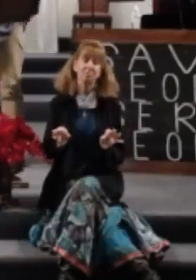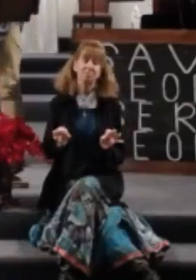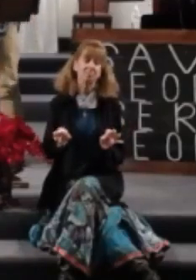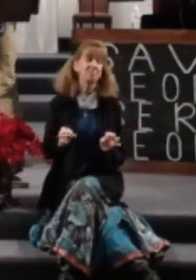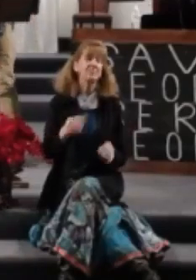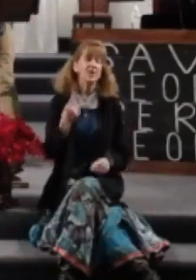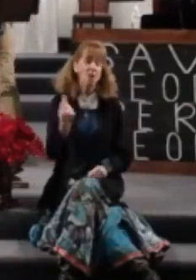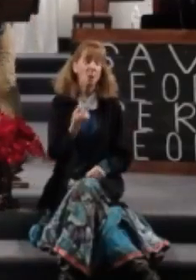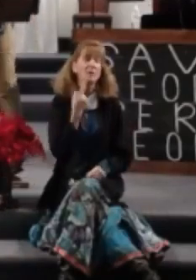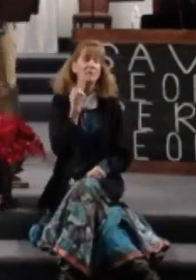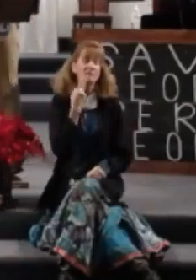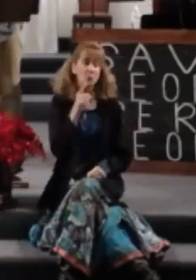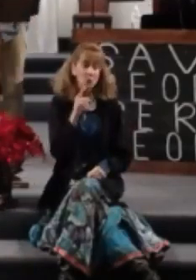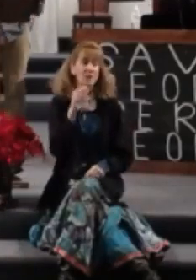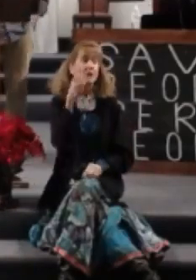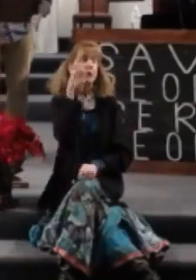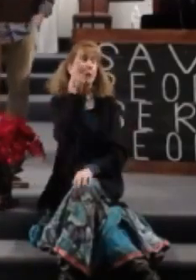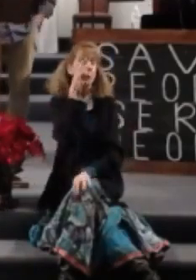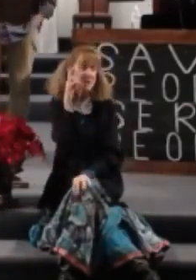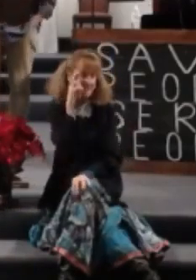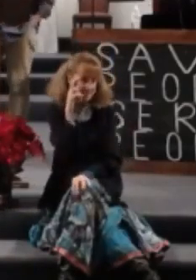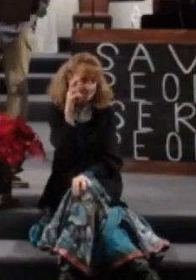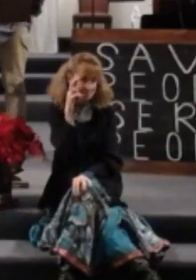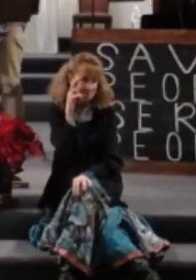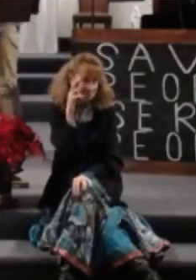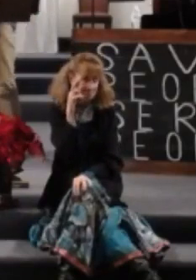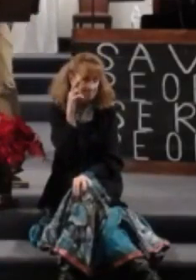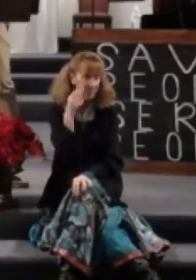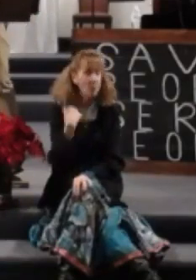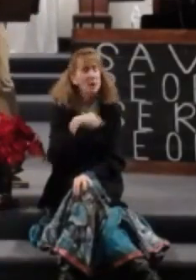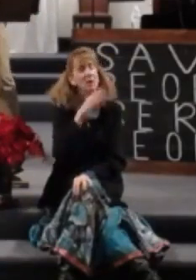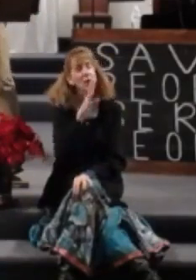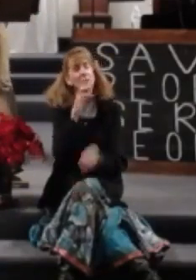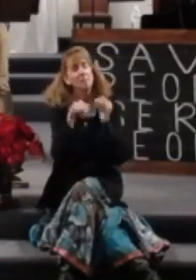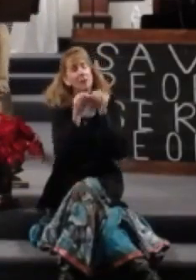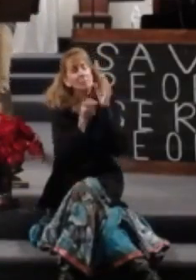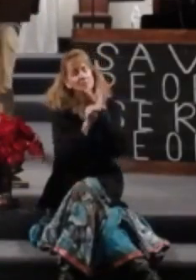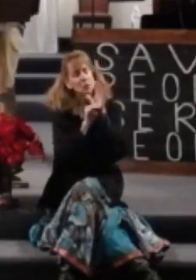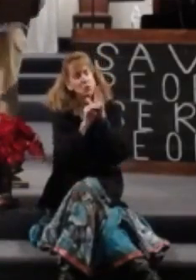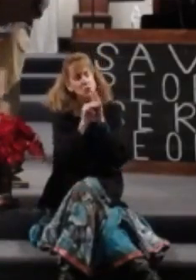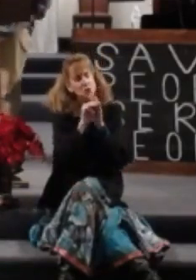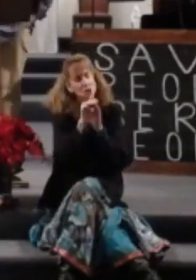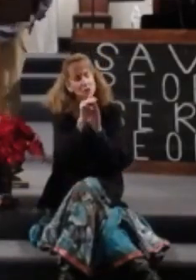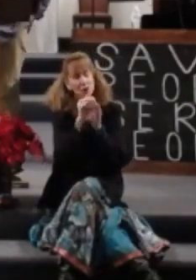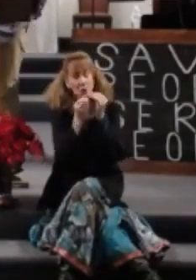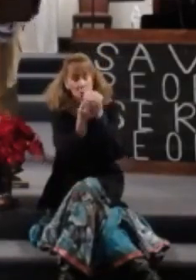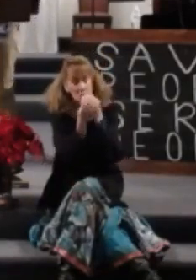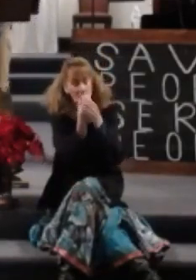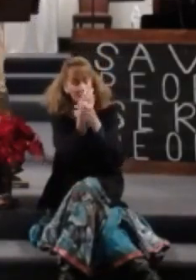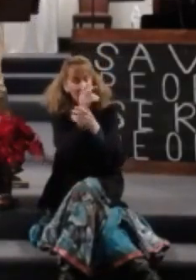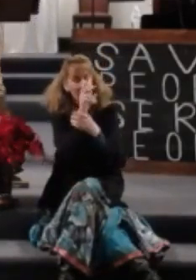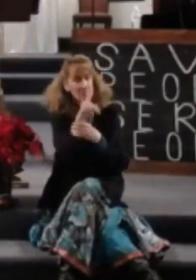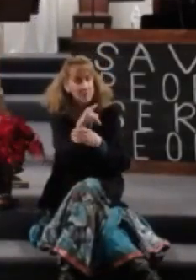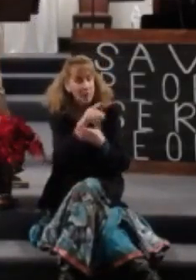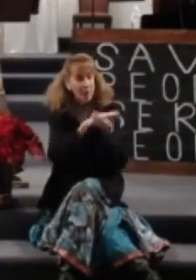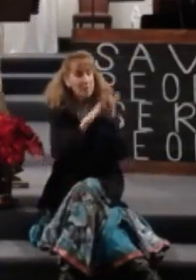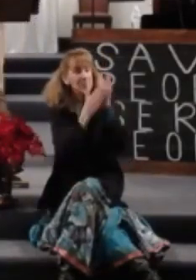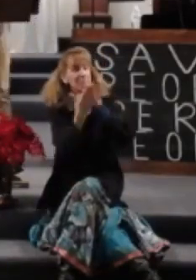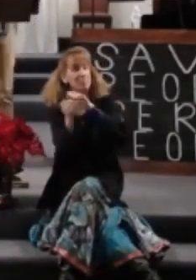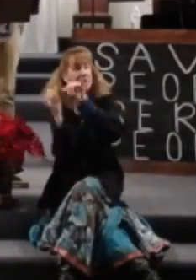Now, we've talked about maturity, about being grown up. We talked about being like our